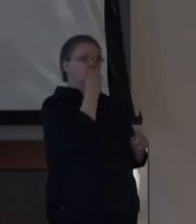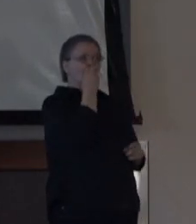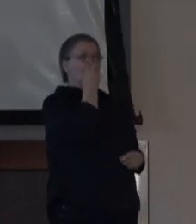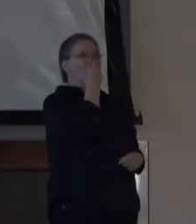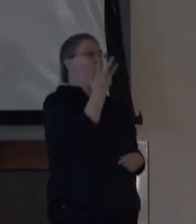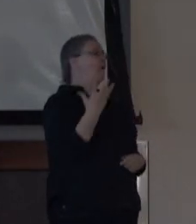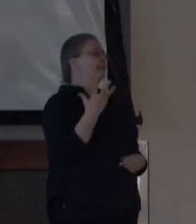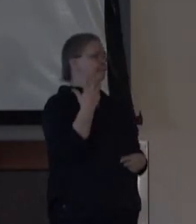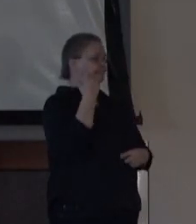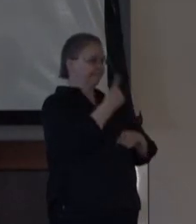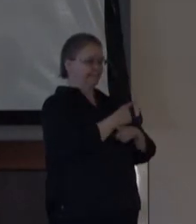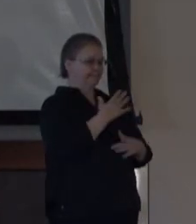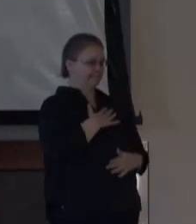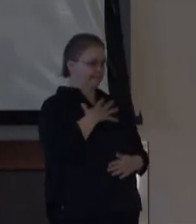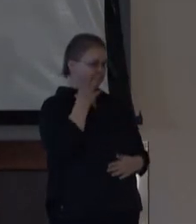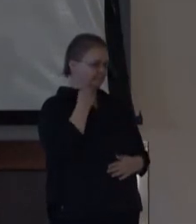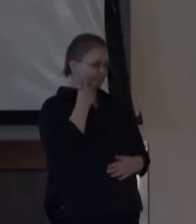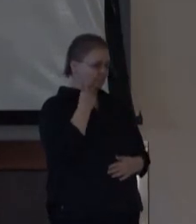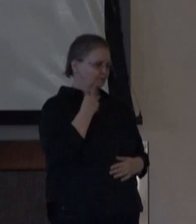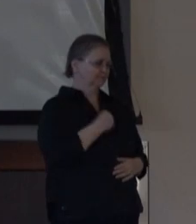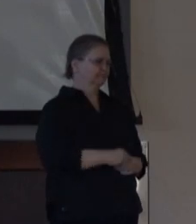days I've ever experienced.